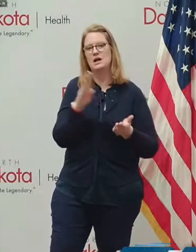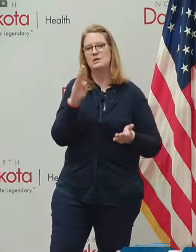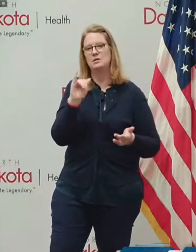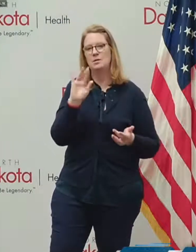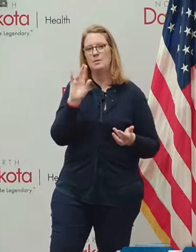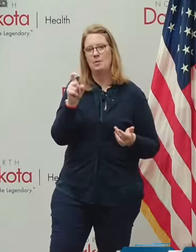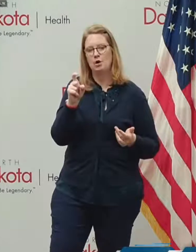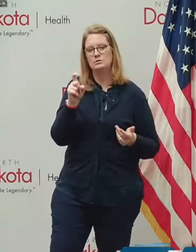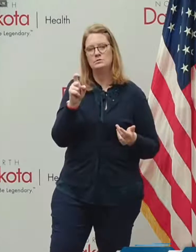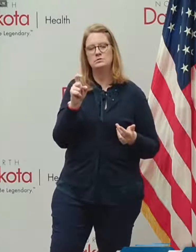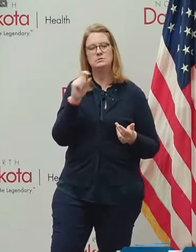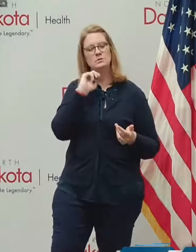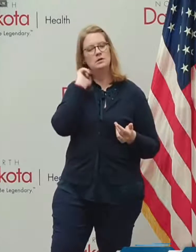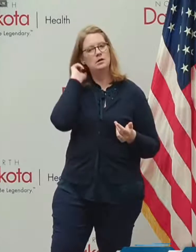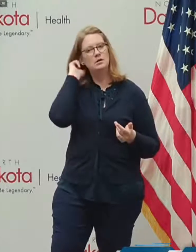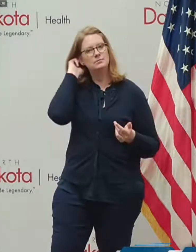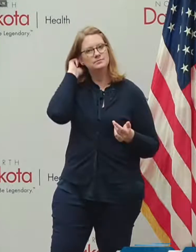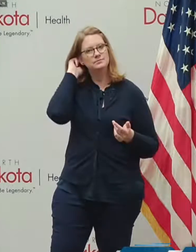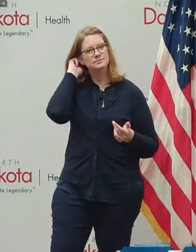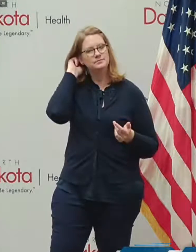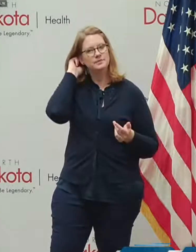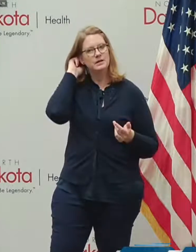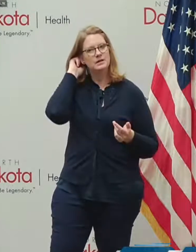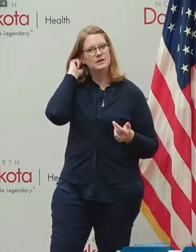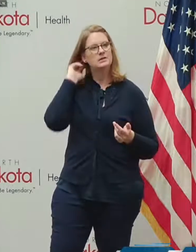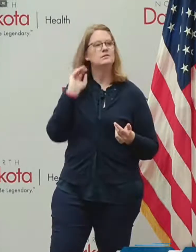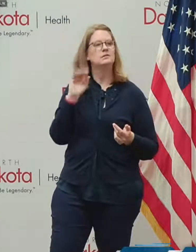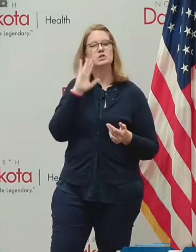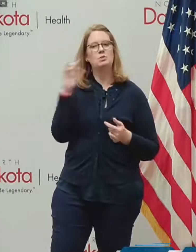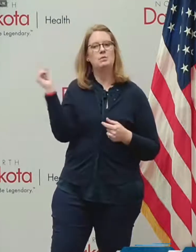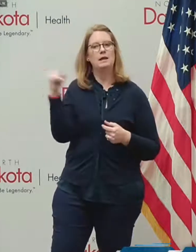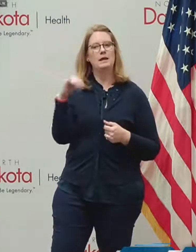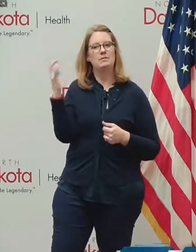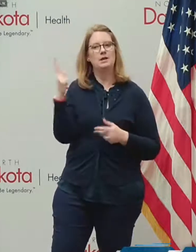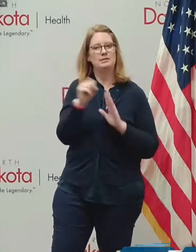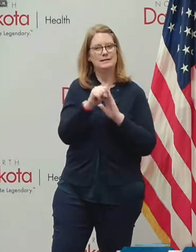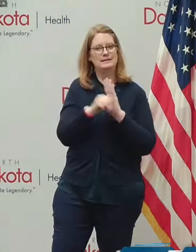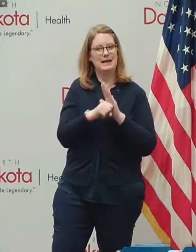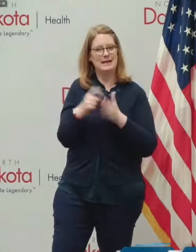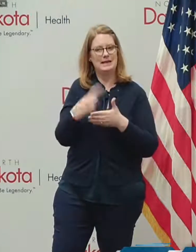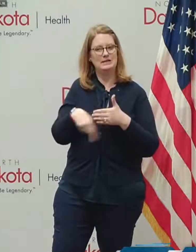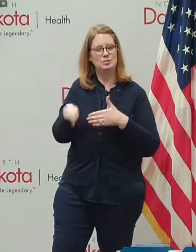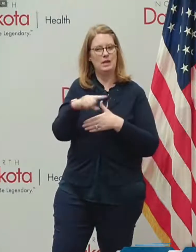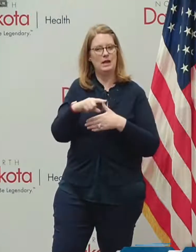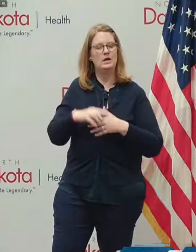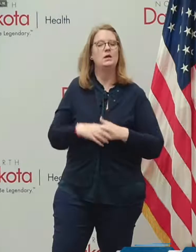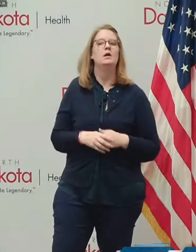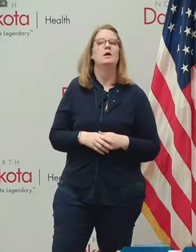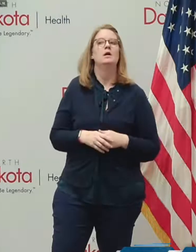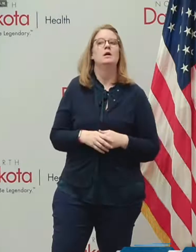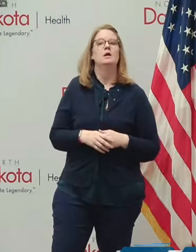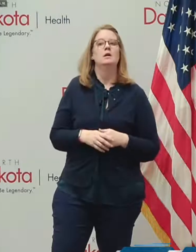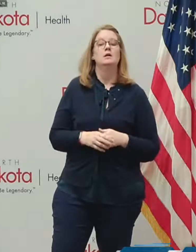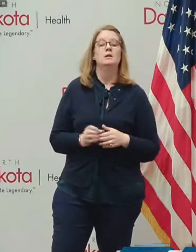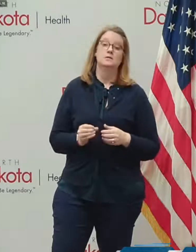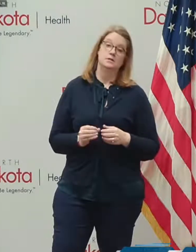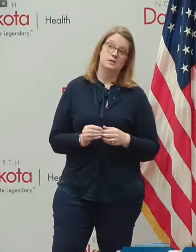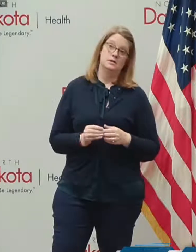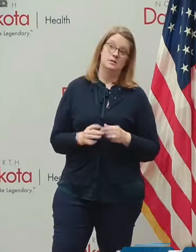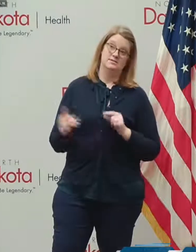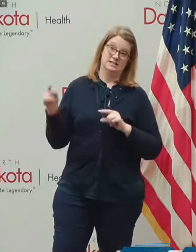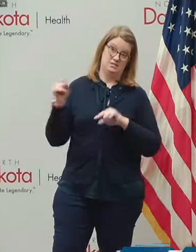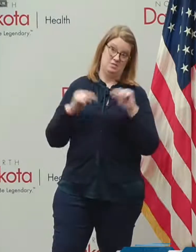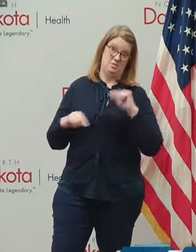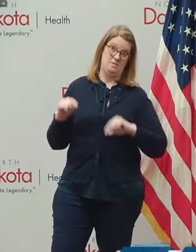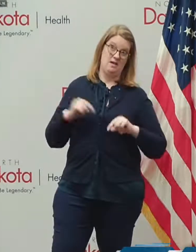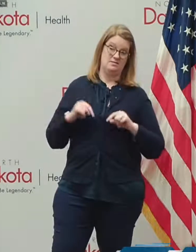and we know that she's going to be in the state next week, and I'm sure we'll hear that again. In places where, and this goes back to the question